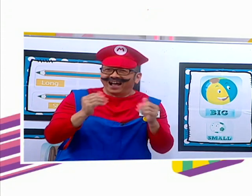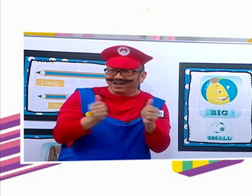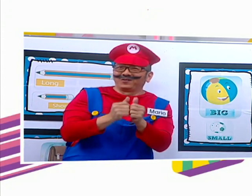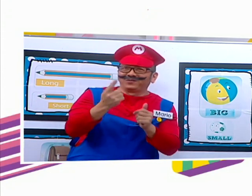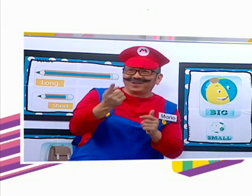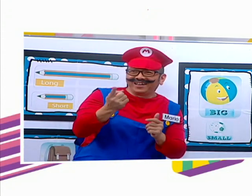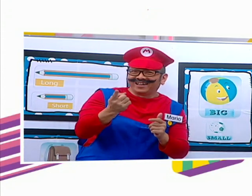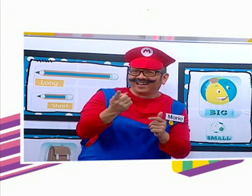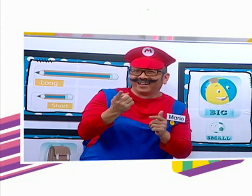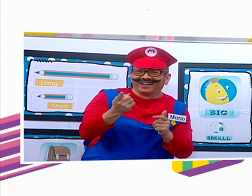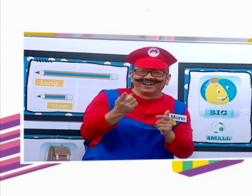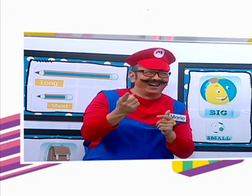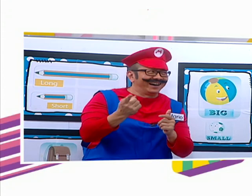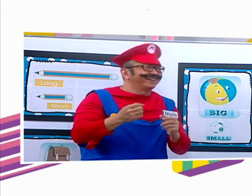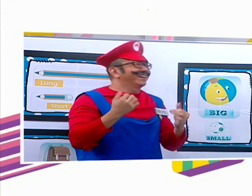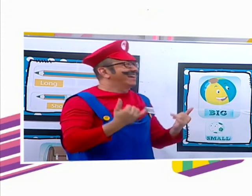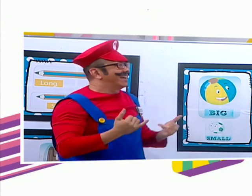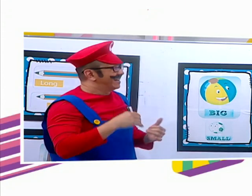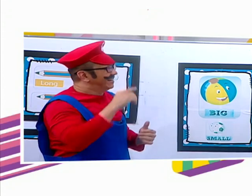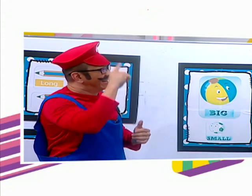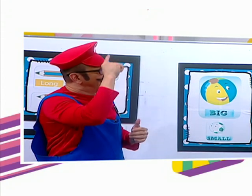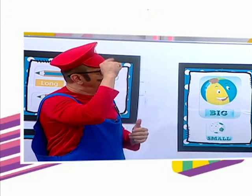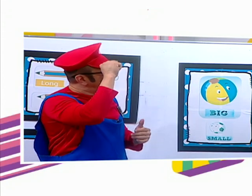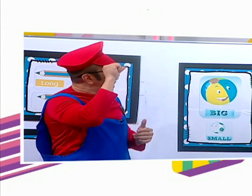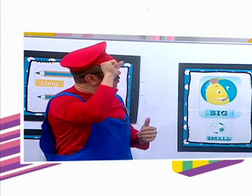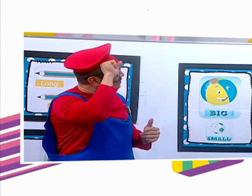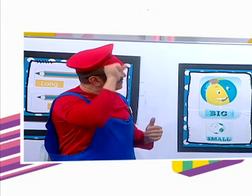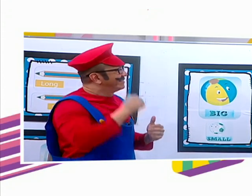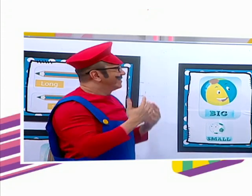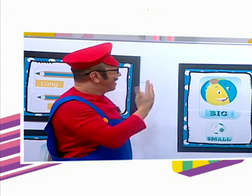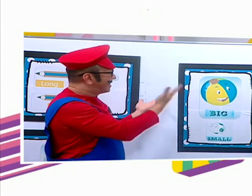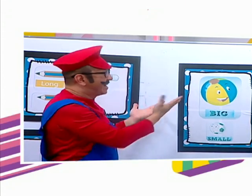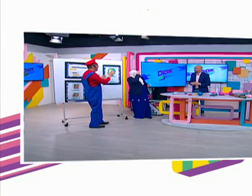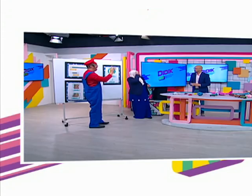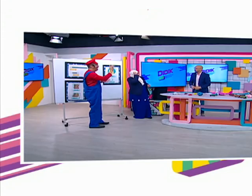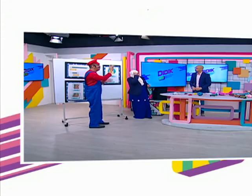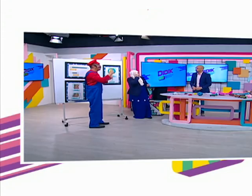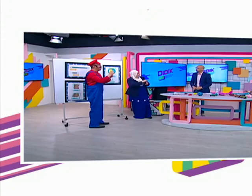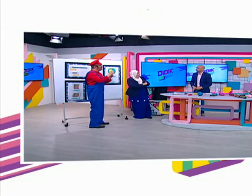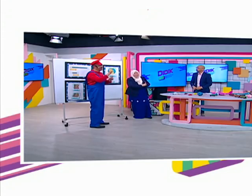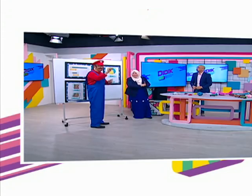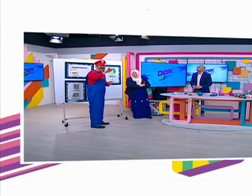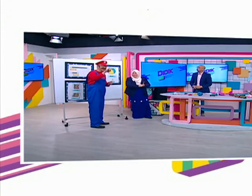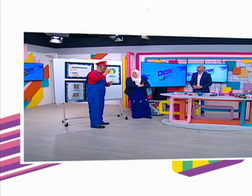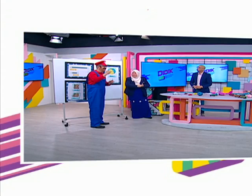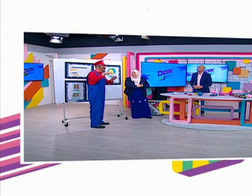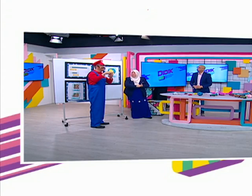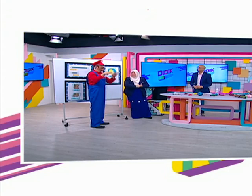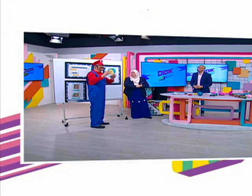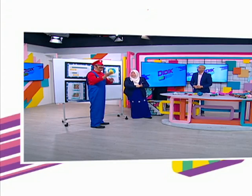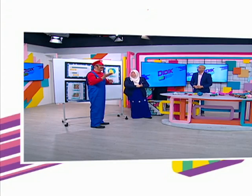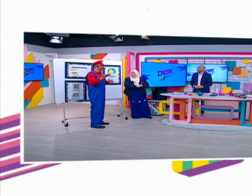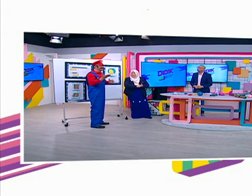Okay. Are you with me? Okay. Abang Sean. Yes, that's the 8 words for adjective